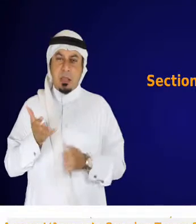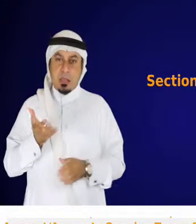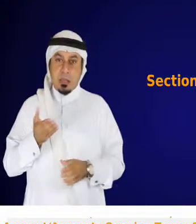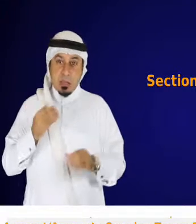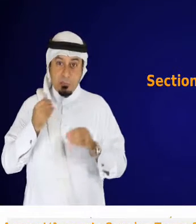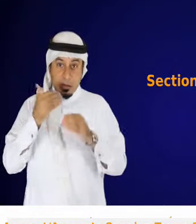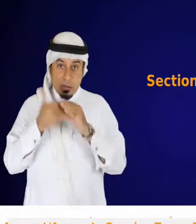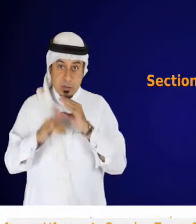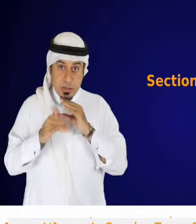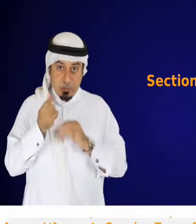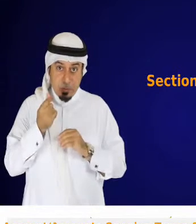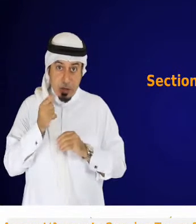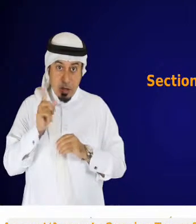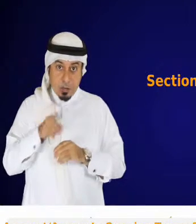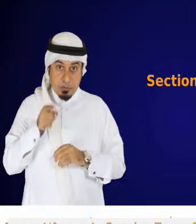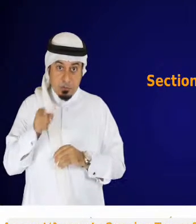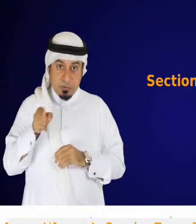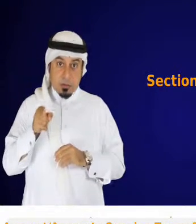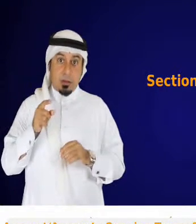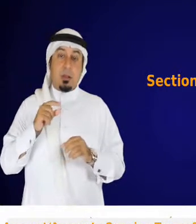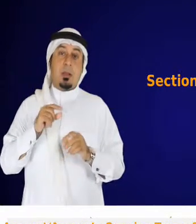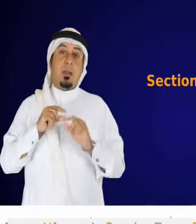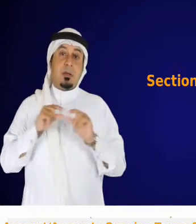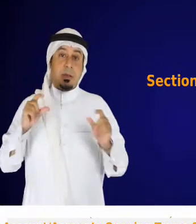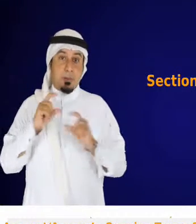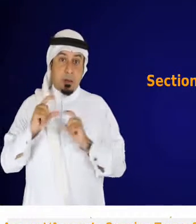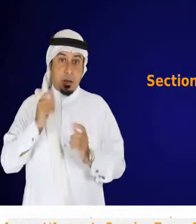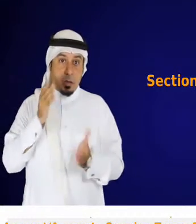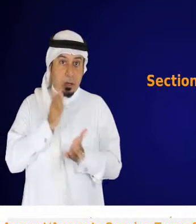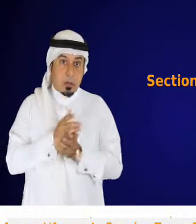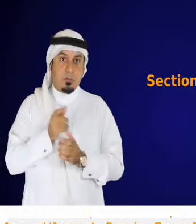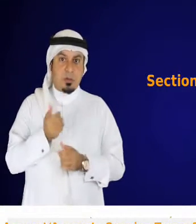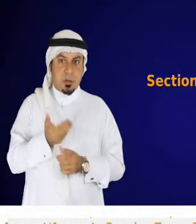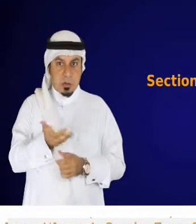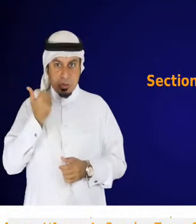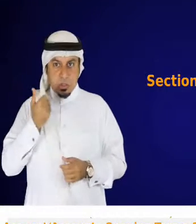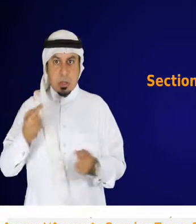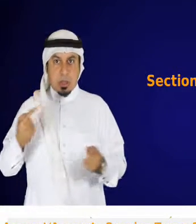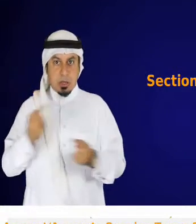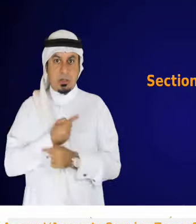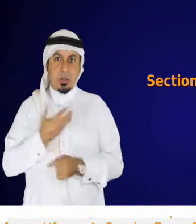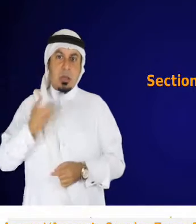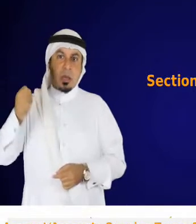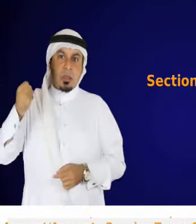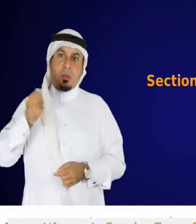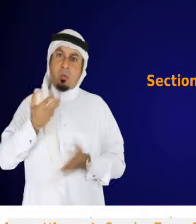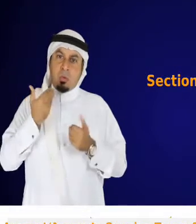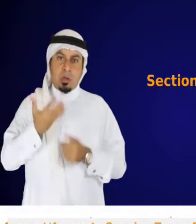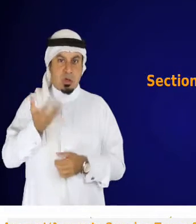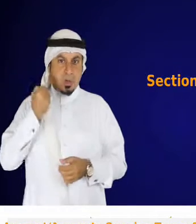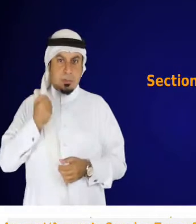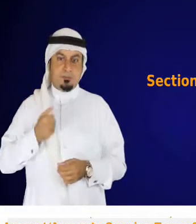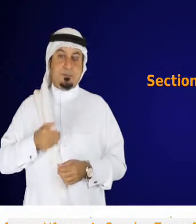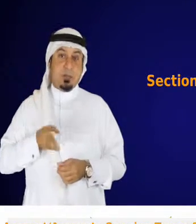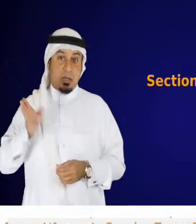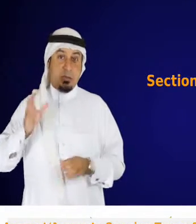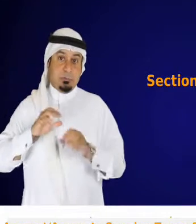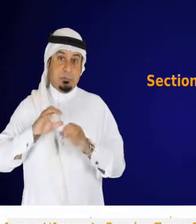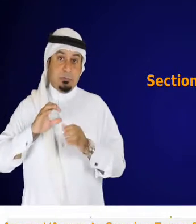16. In relation of any dealings in respect to any of the above accounts, the bank shall not be liable for any loss resulting